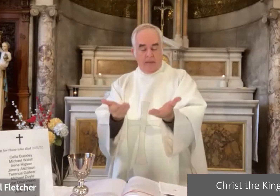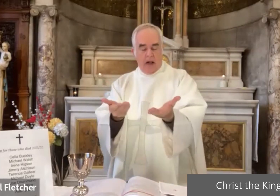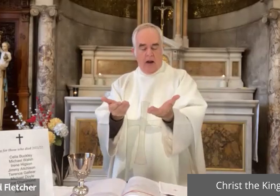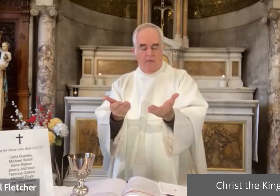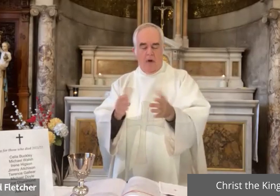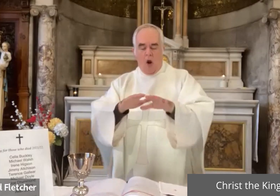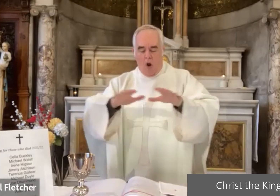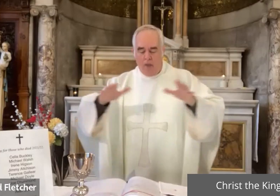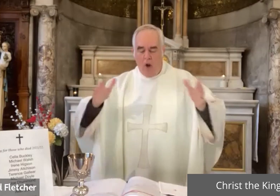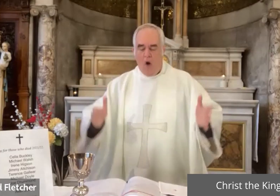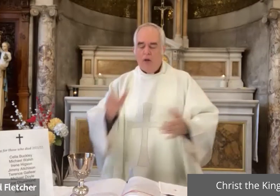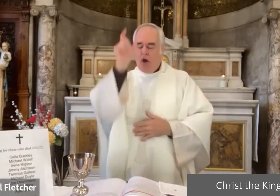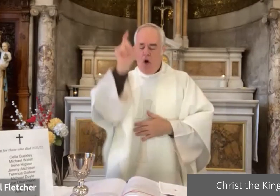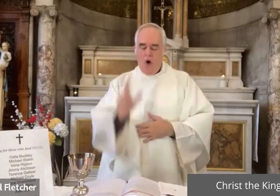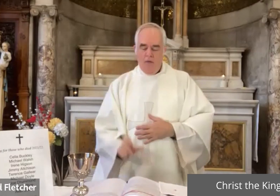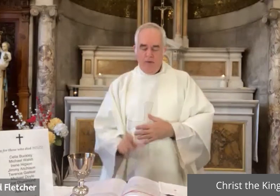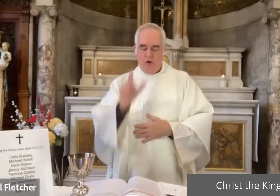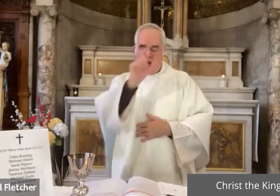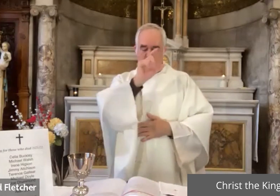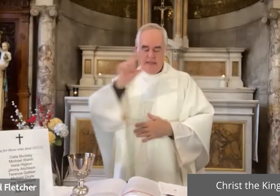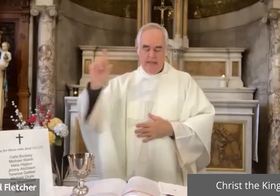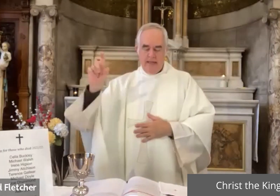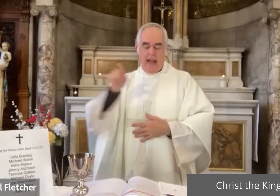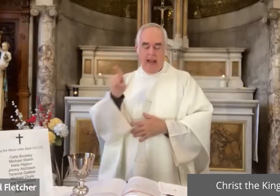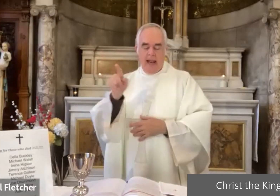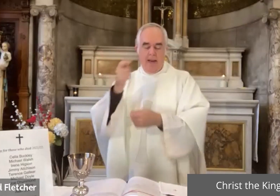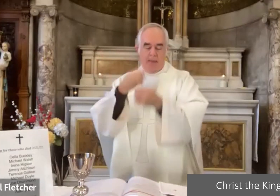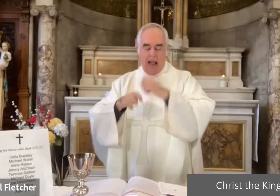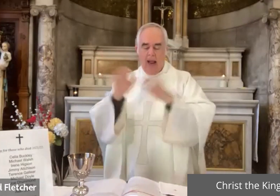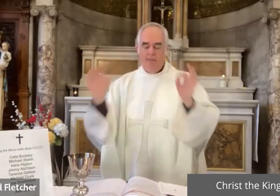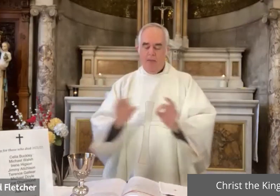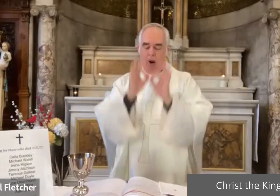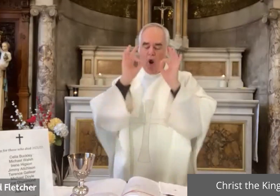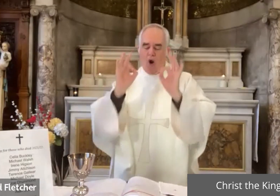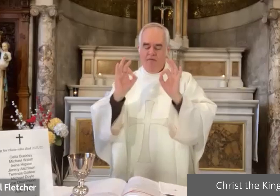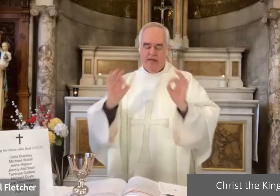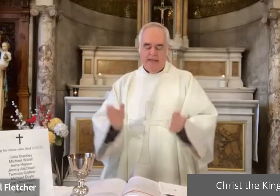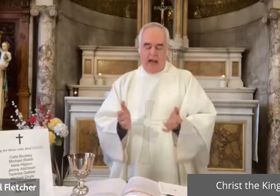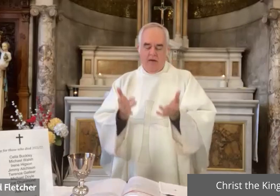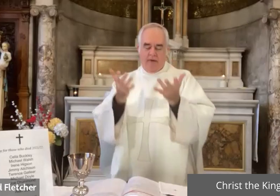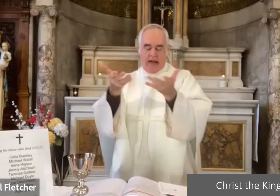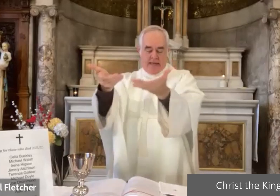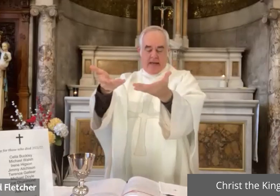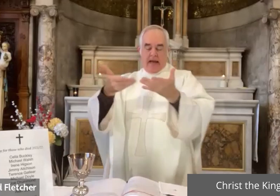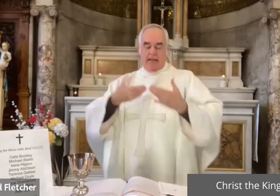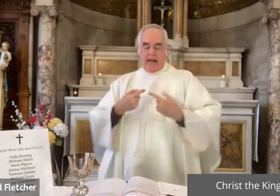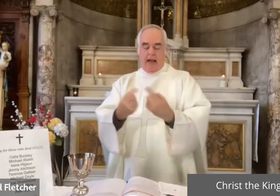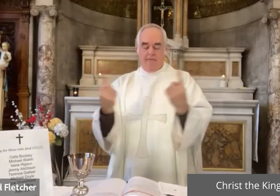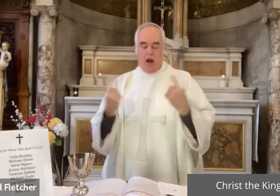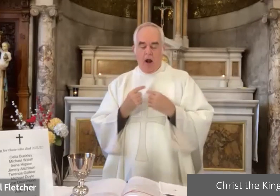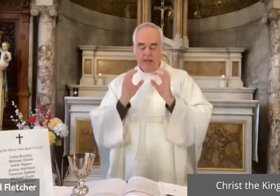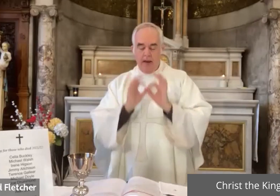by offering himself on the altar of the cross, He became the perfect sacrifice